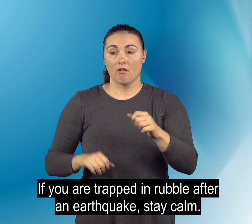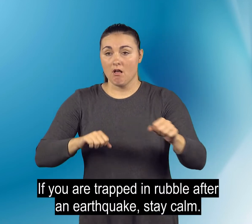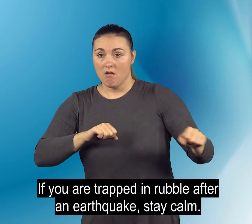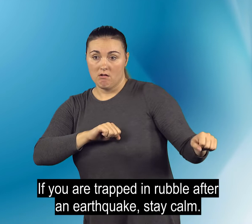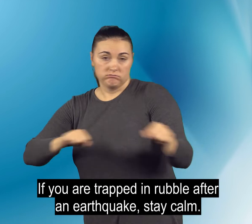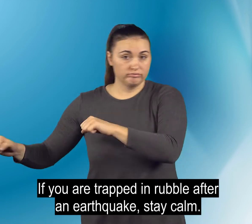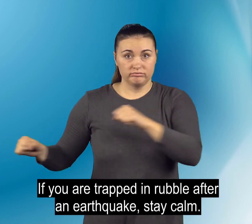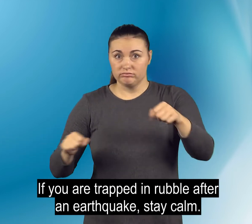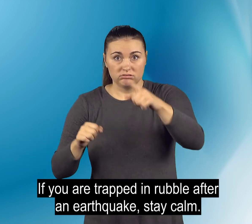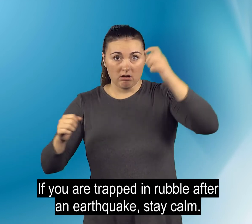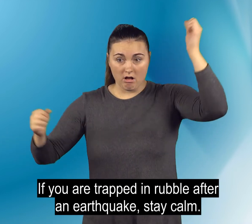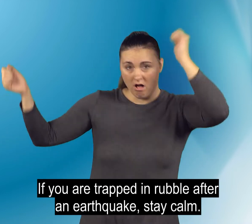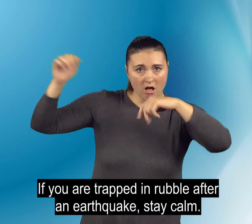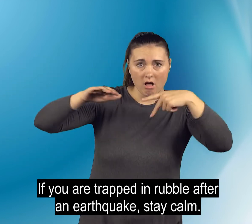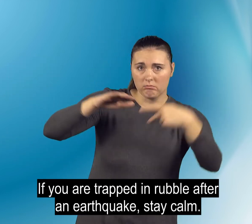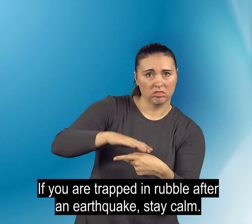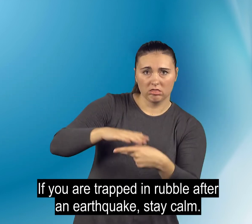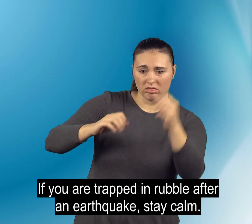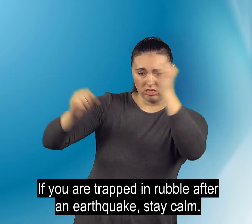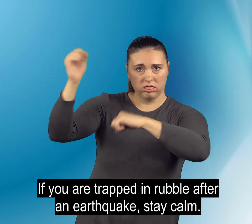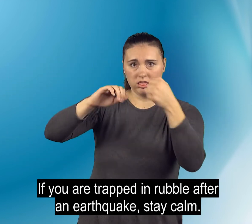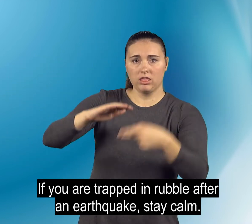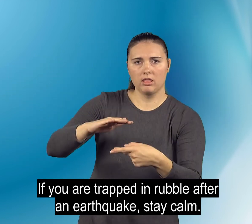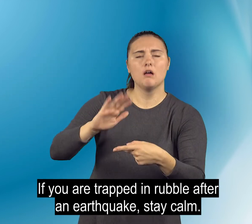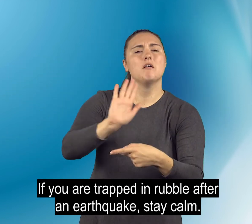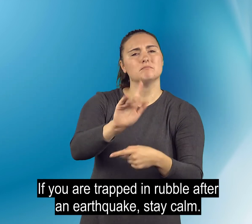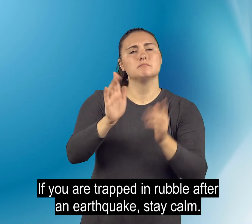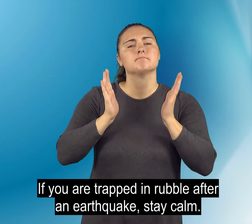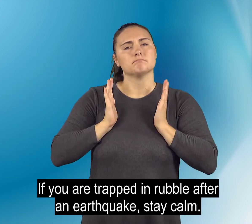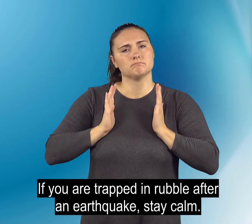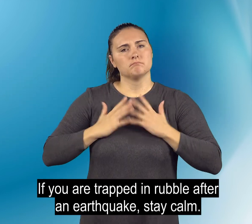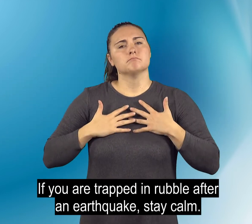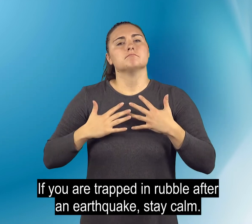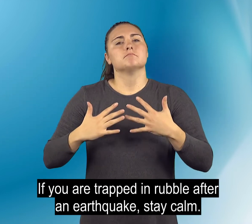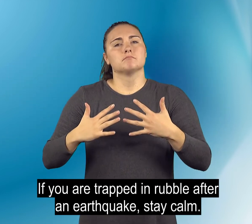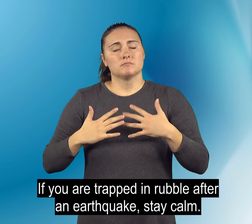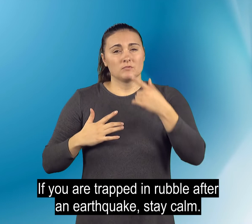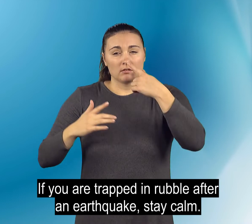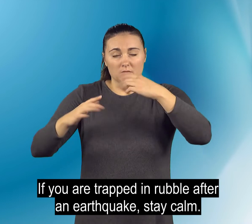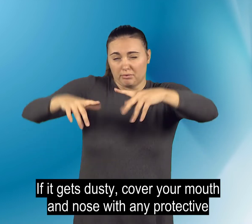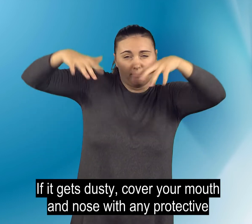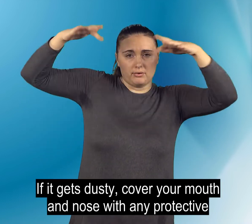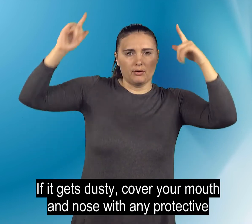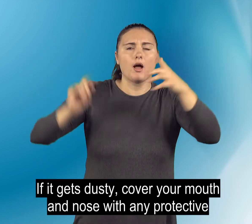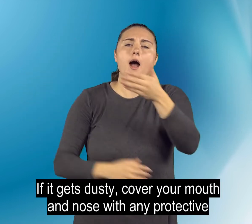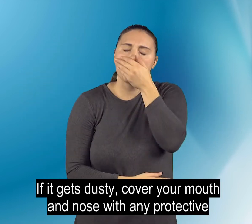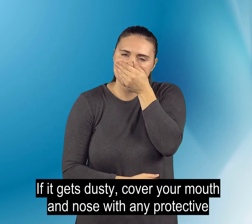If you are trapped in rubble after an earthquake, stay calm. If it gets dusty, cover